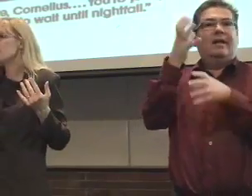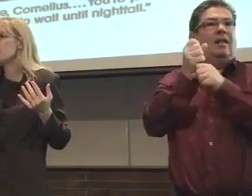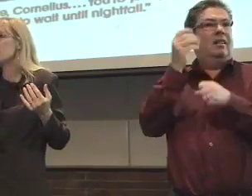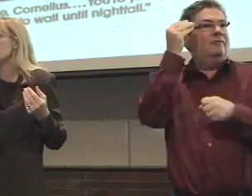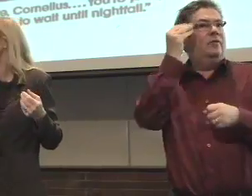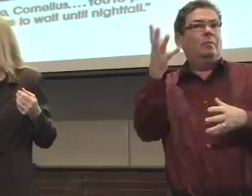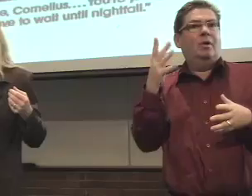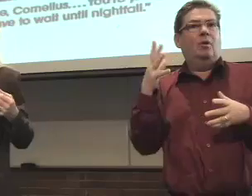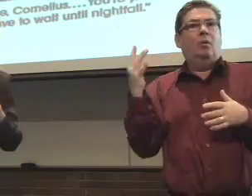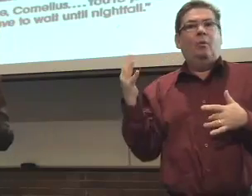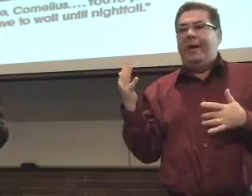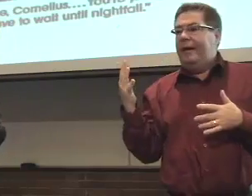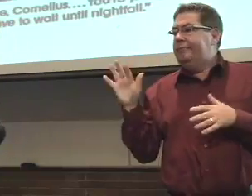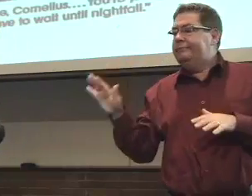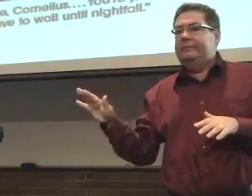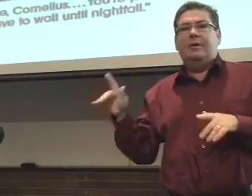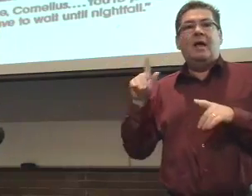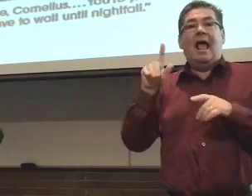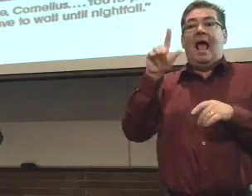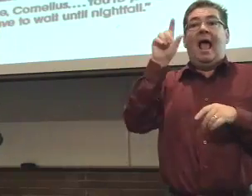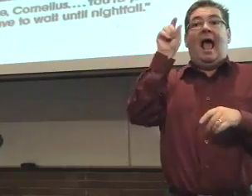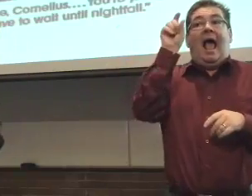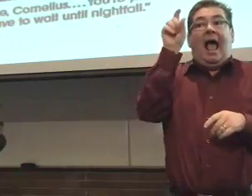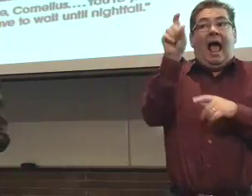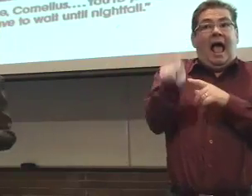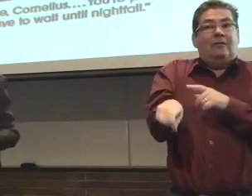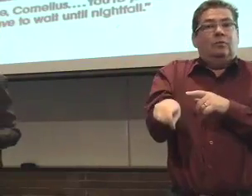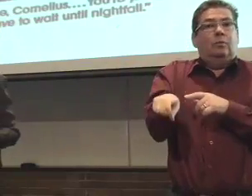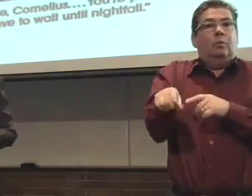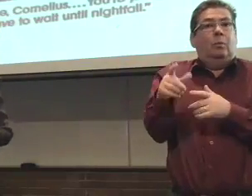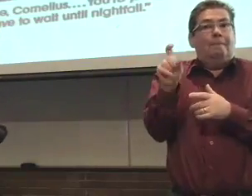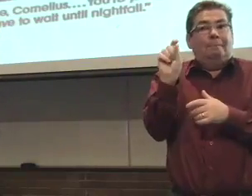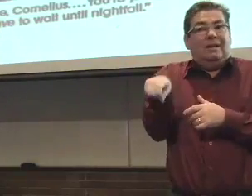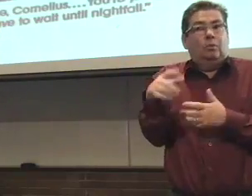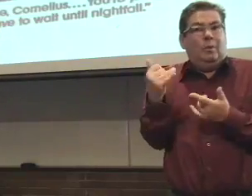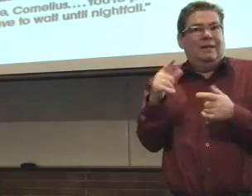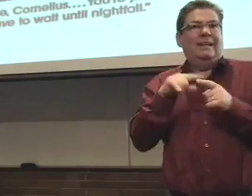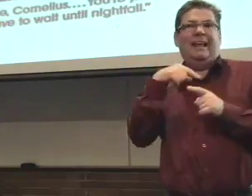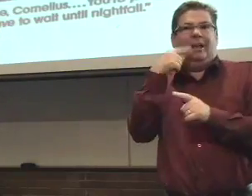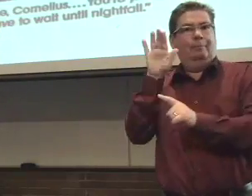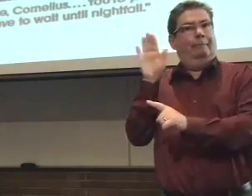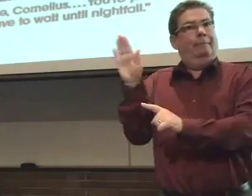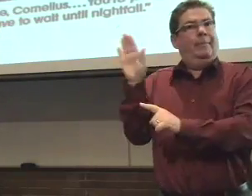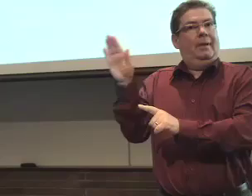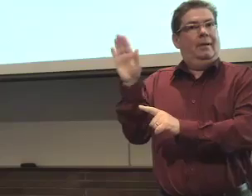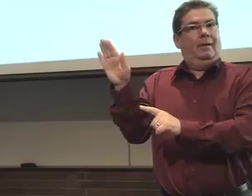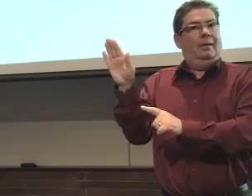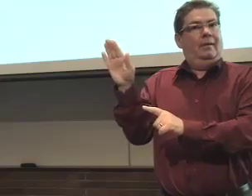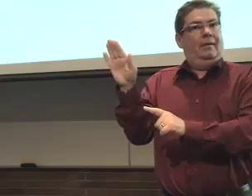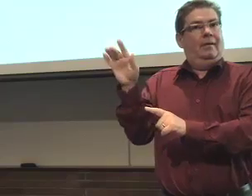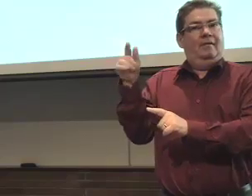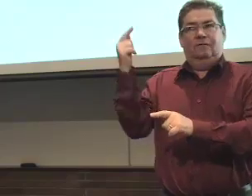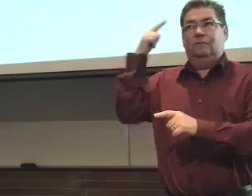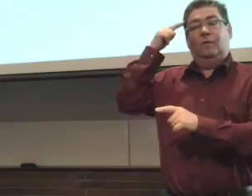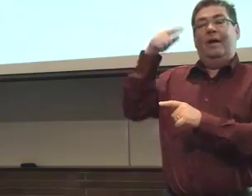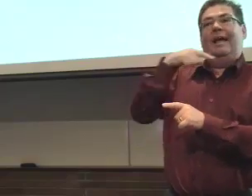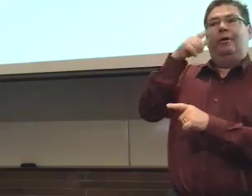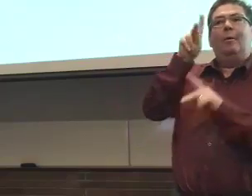say wait, but have to wait is such a hearing way of saying this. So it really wouldn't be funny if you didn't know that. It really